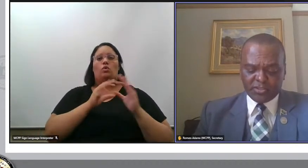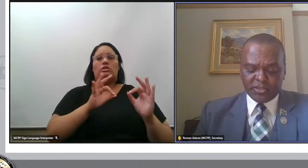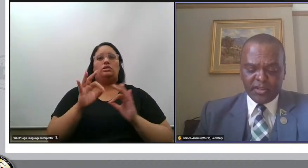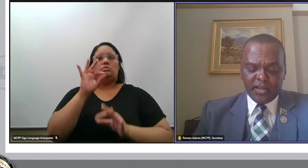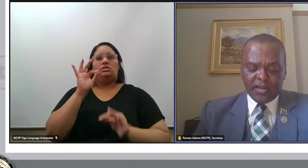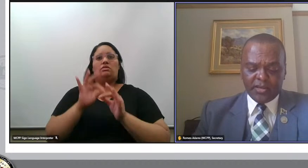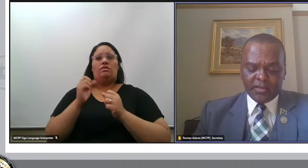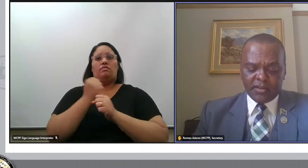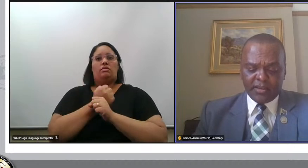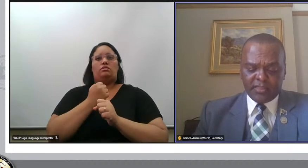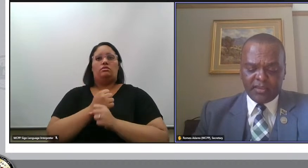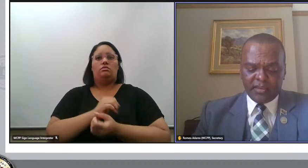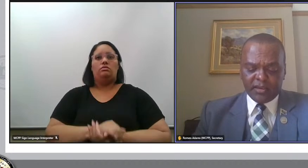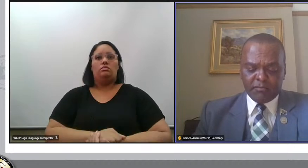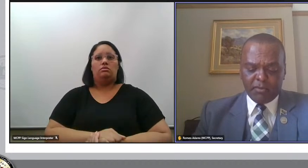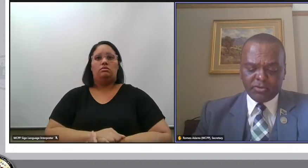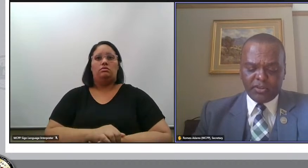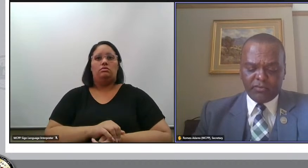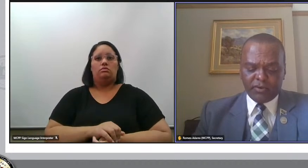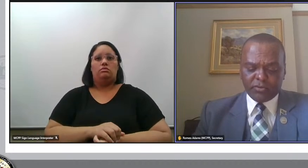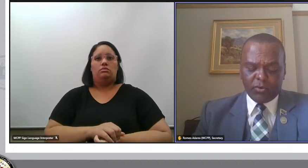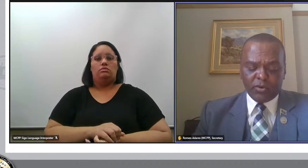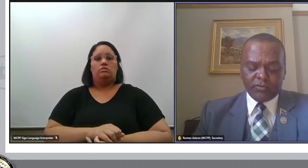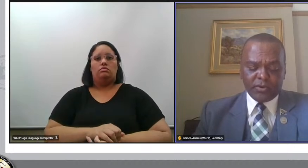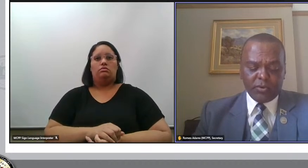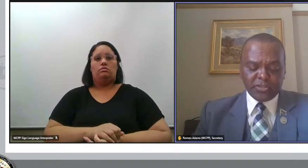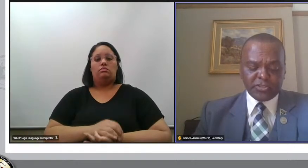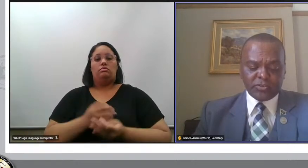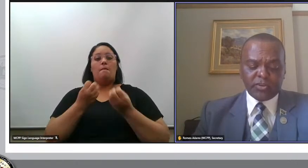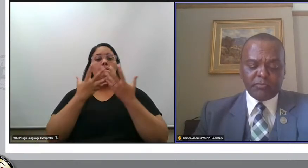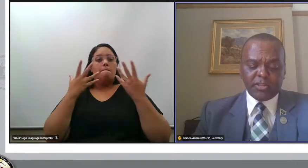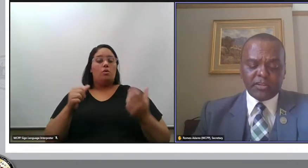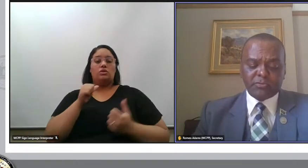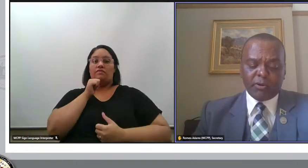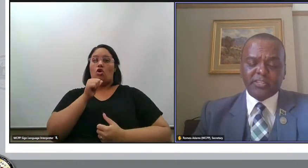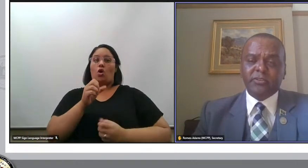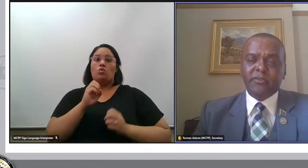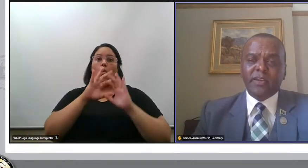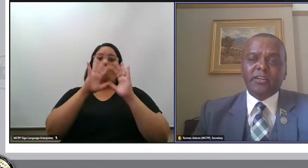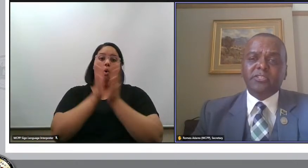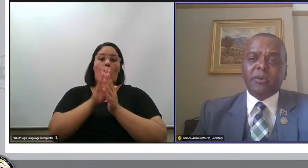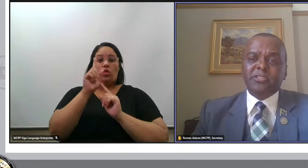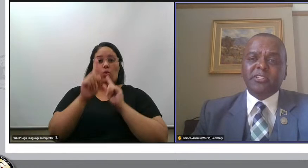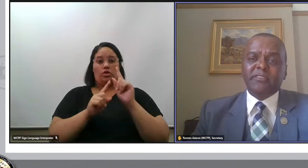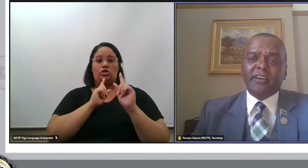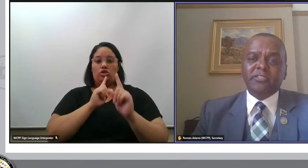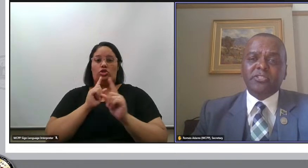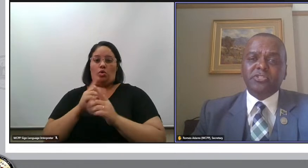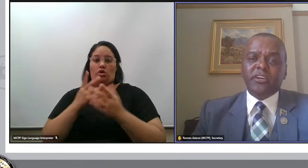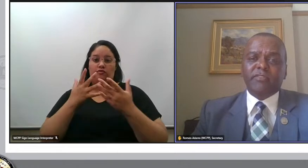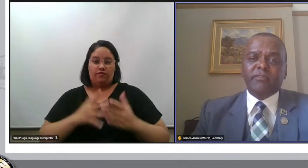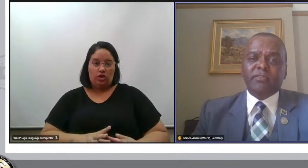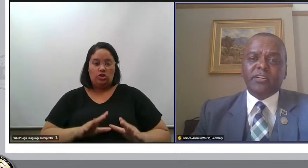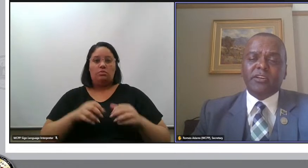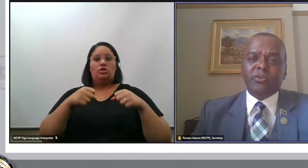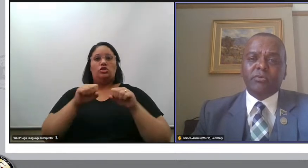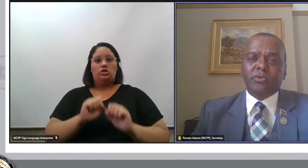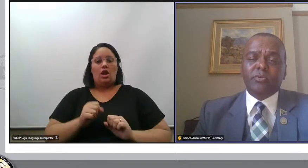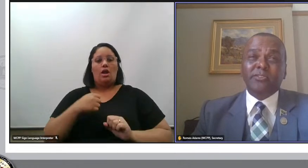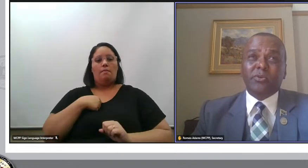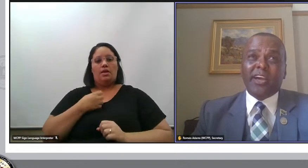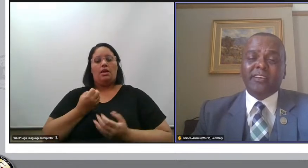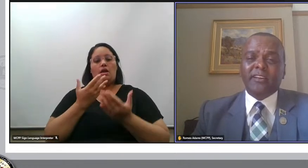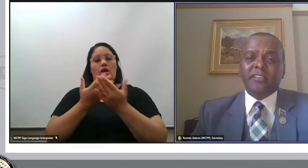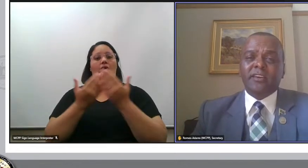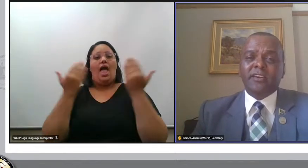specific function. I think most, if not all, of the questions would have been responded to. Chairperson, if I can just check if Advocate Leroux